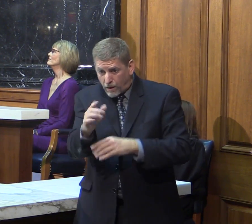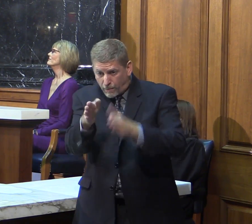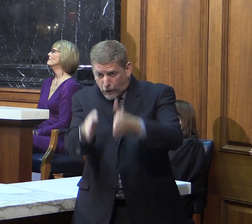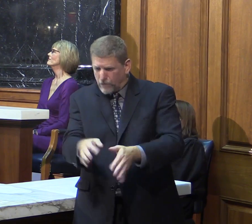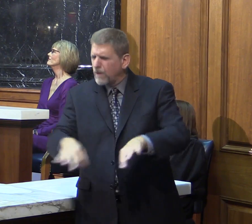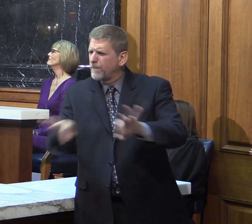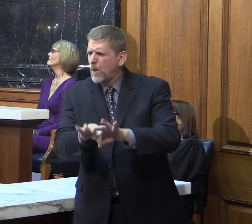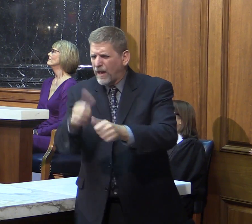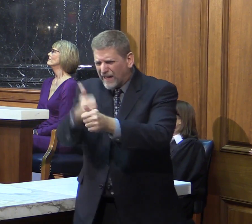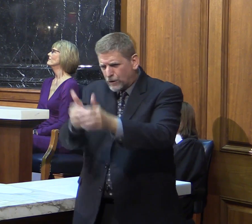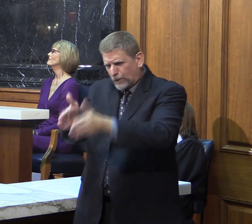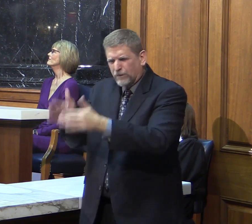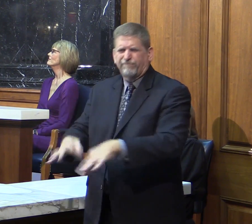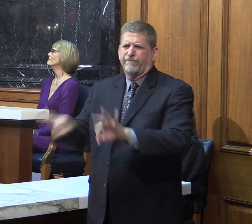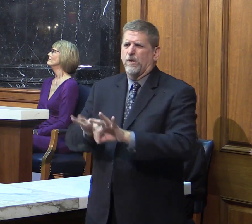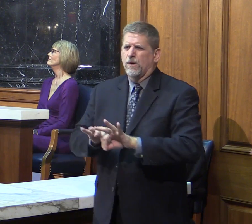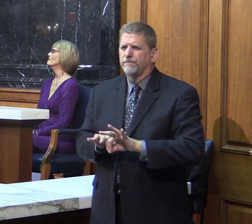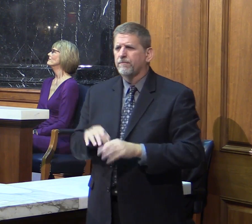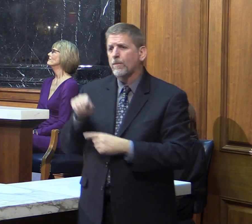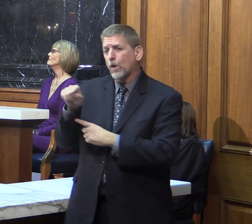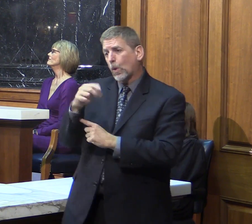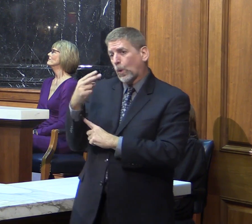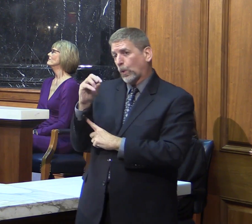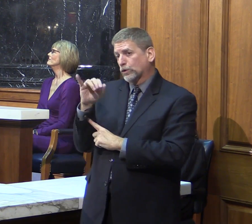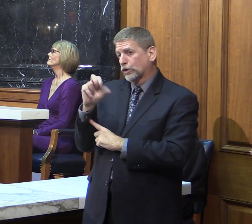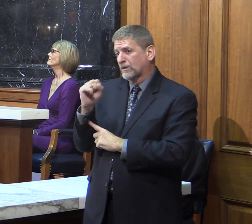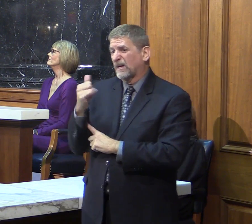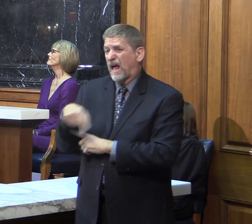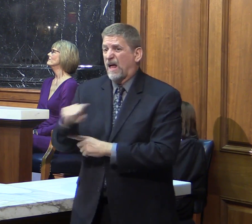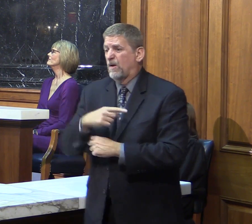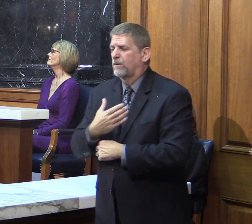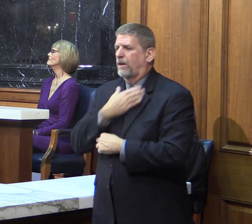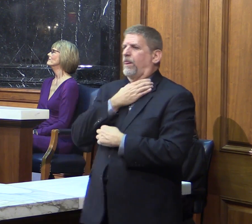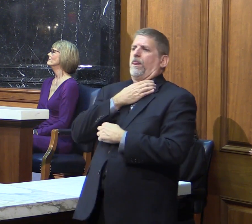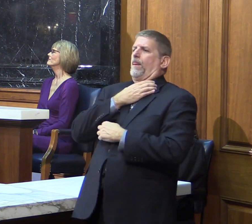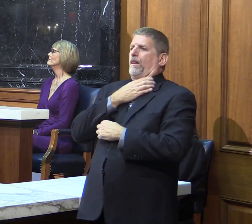Hoosiers are caught in the strangling grip of drugs and that illness.